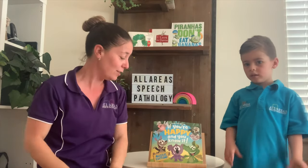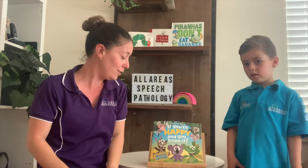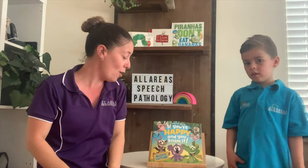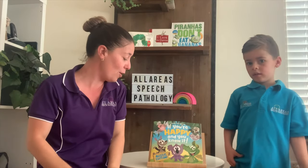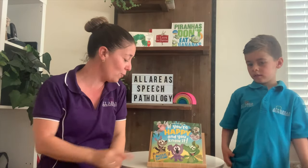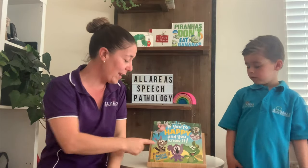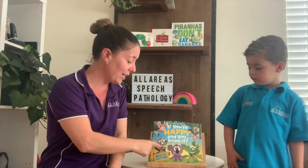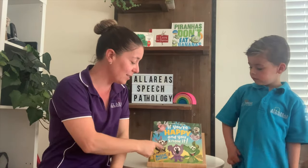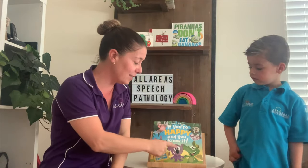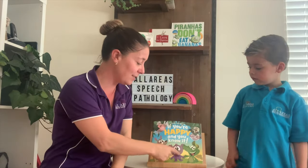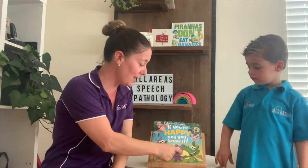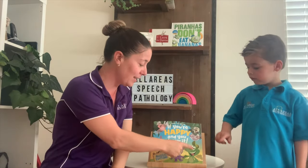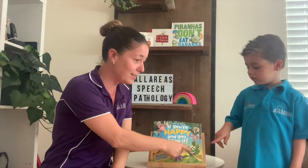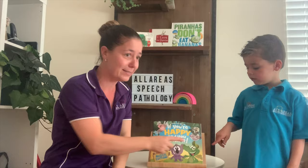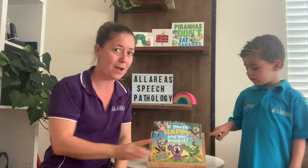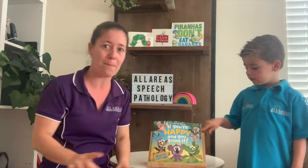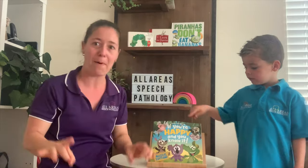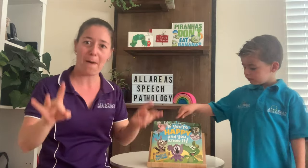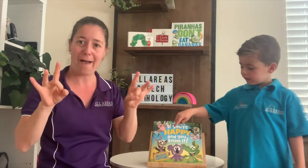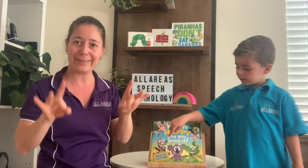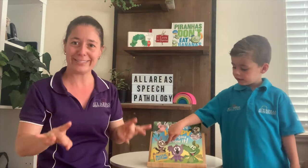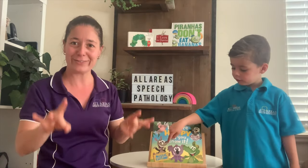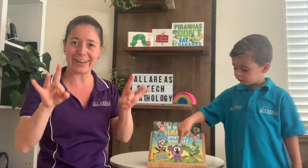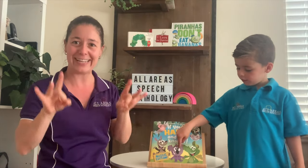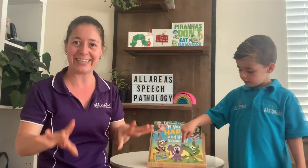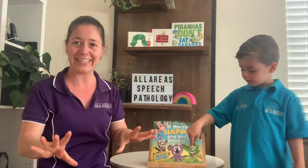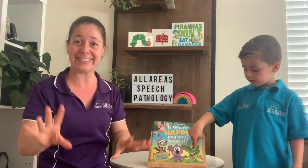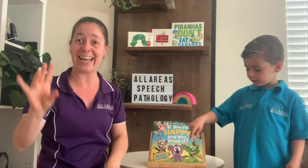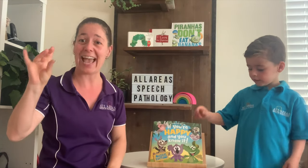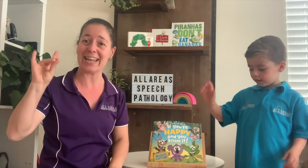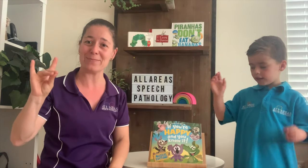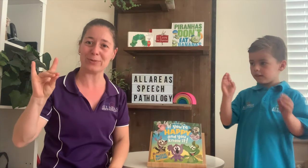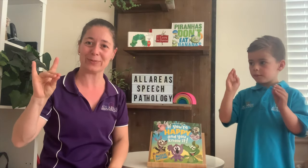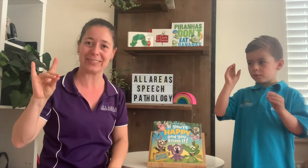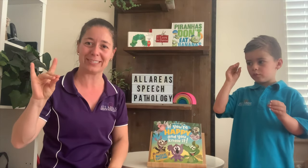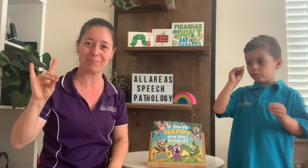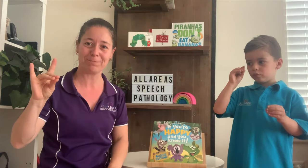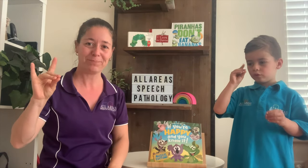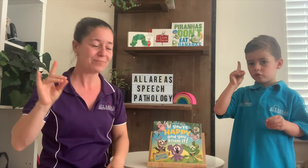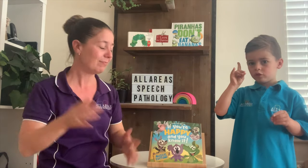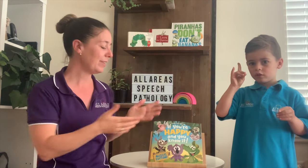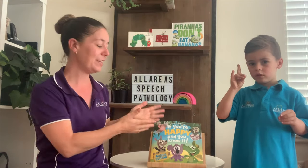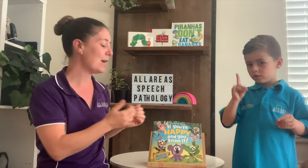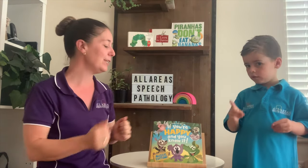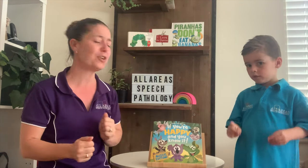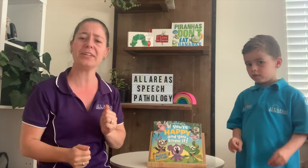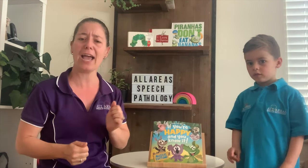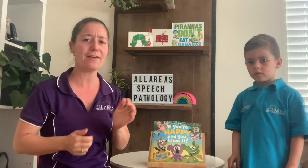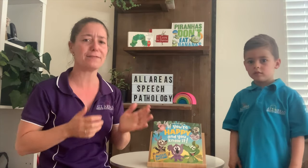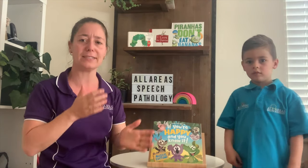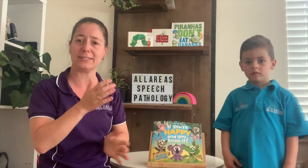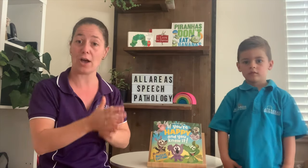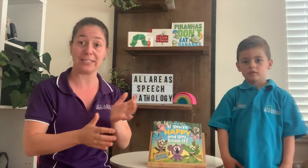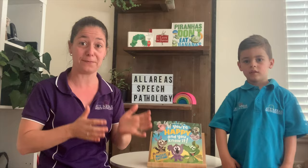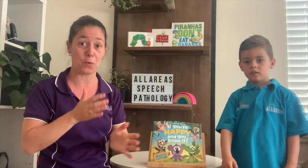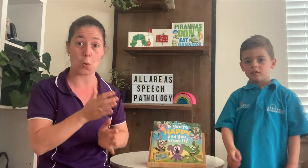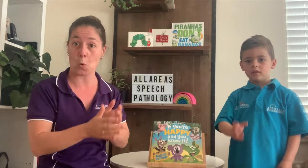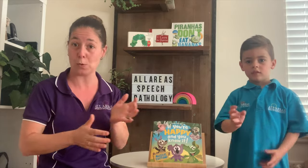So we're going to see some Australian animals. Now, we don't have signs for all of